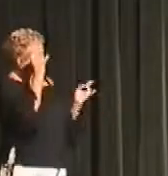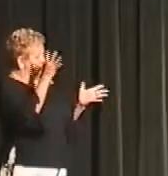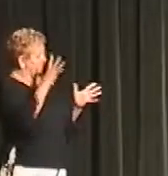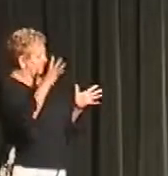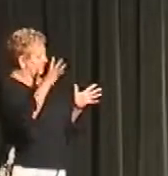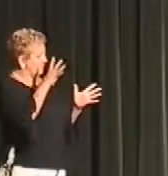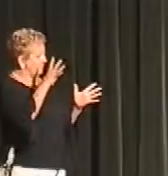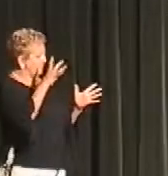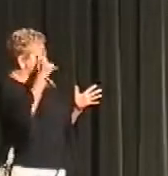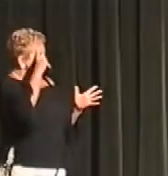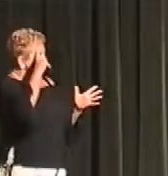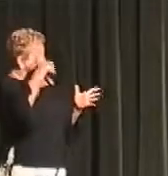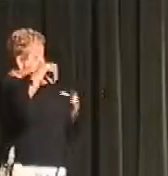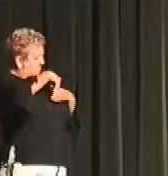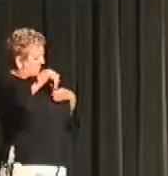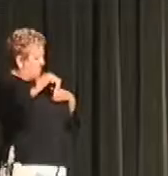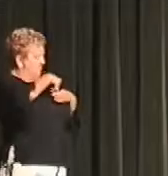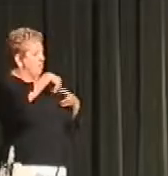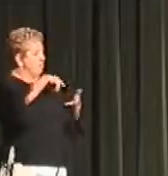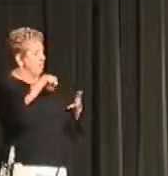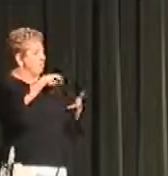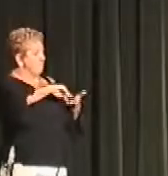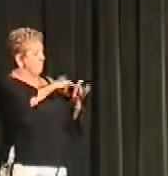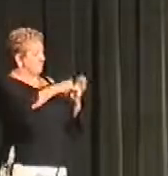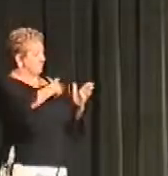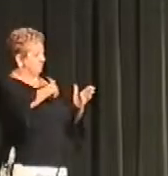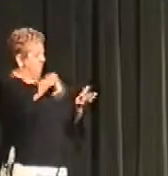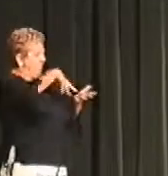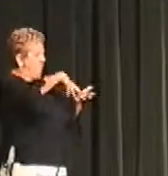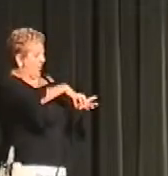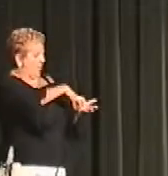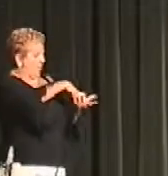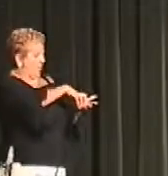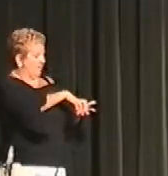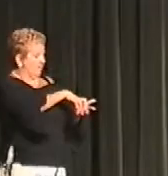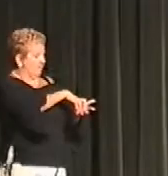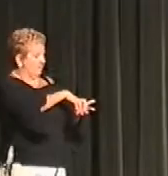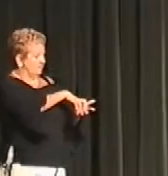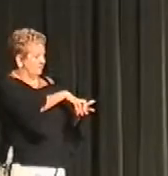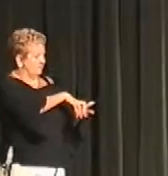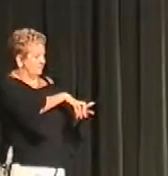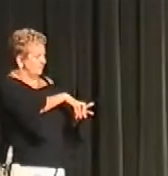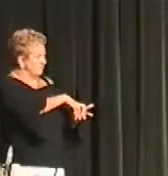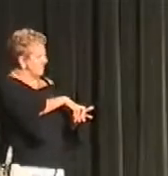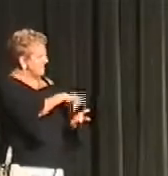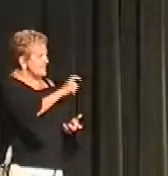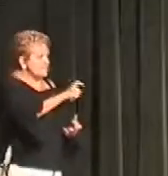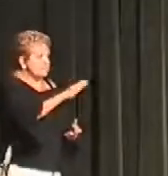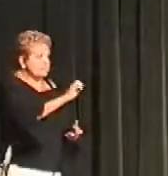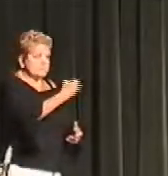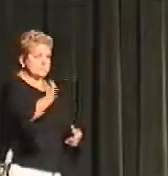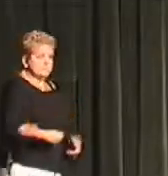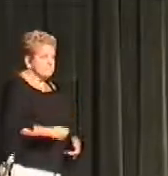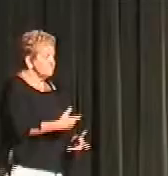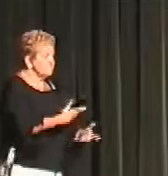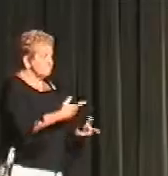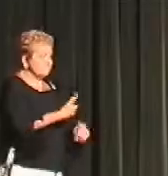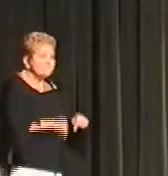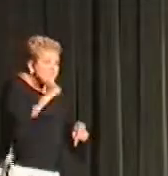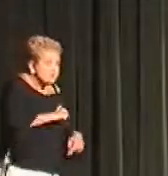was weak. And I never forgave myself for it. But when I found alcohol and the things that I was used with it, it was to